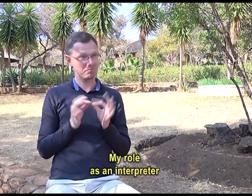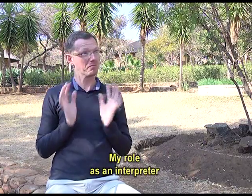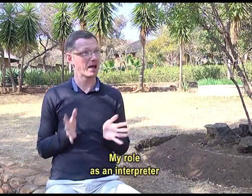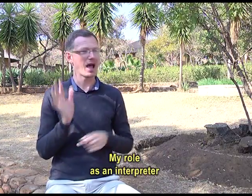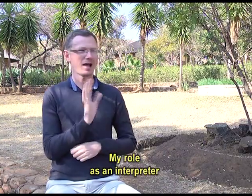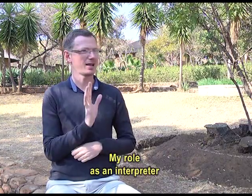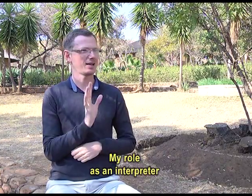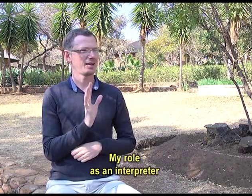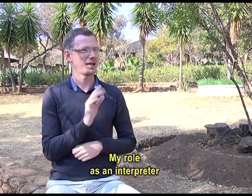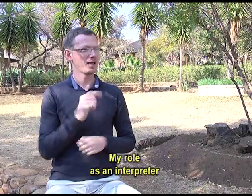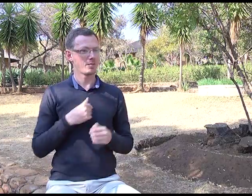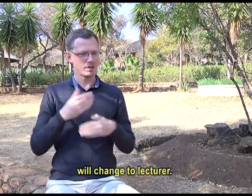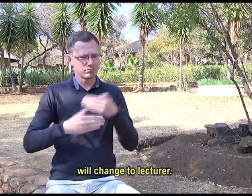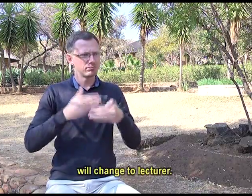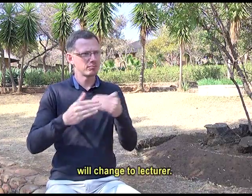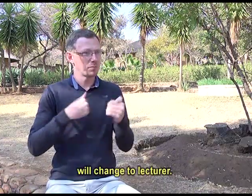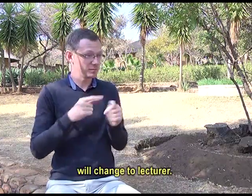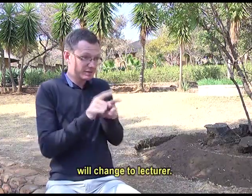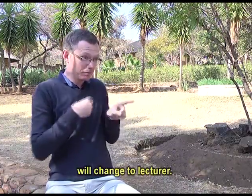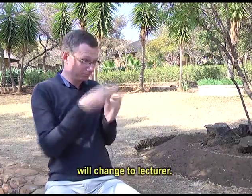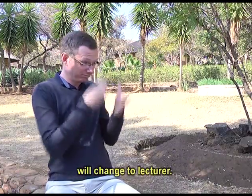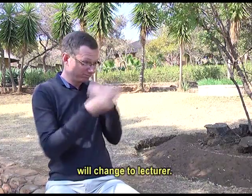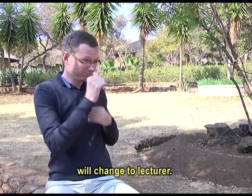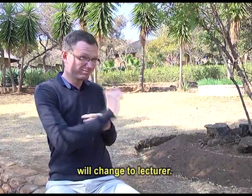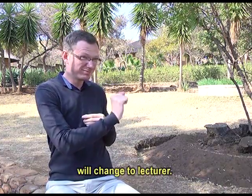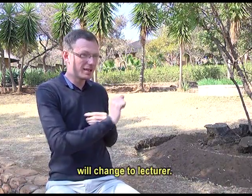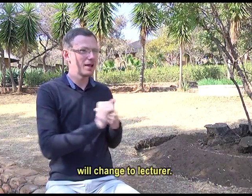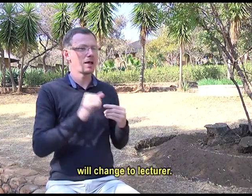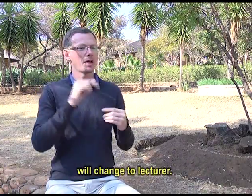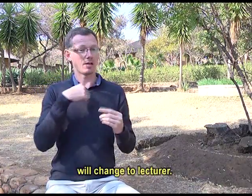My role as an interpreter will change to lecturer.